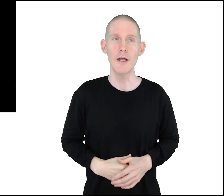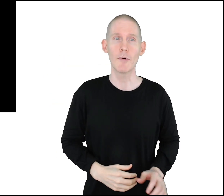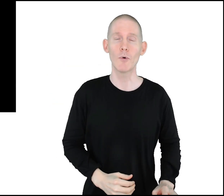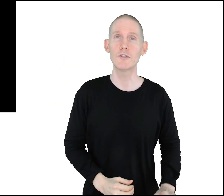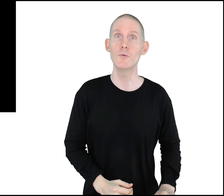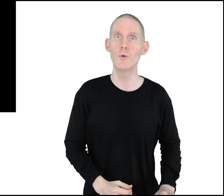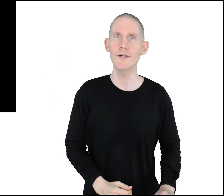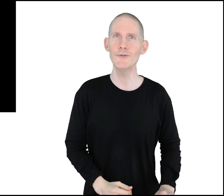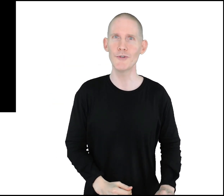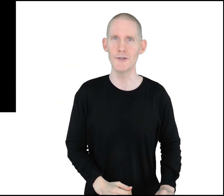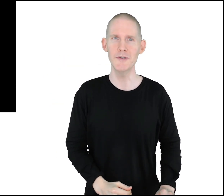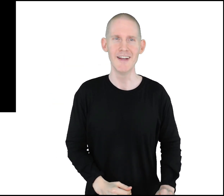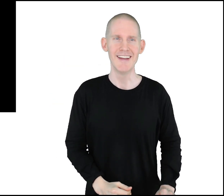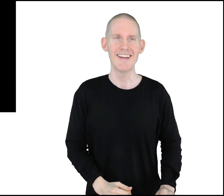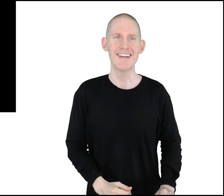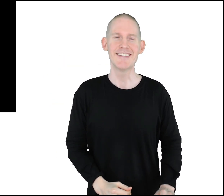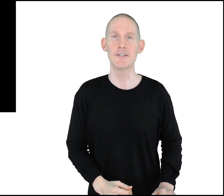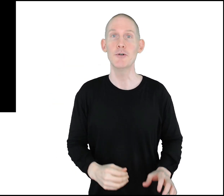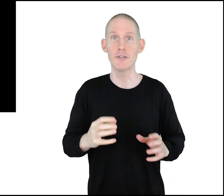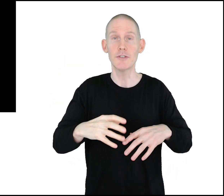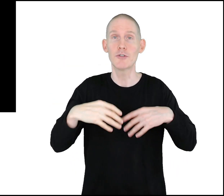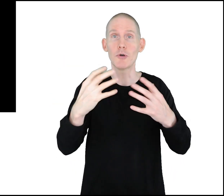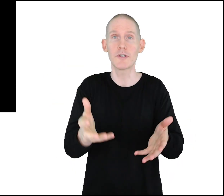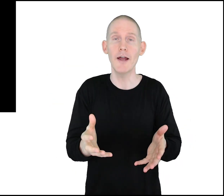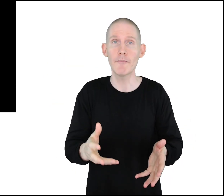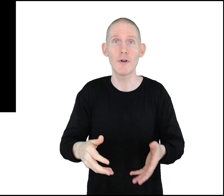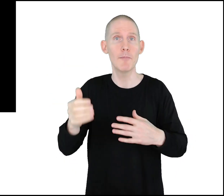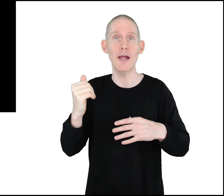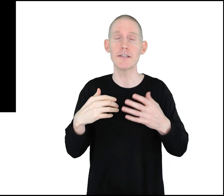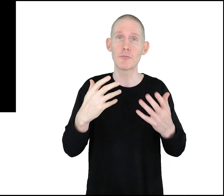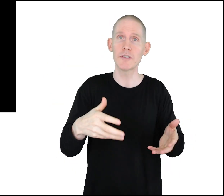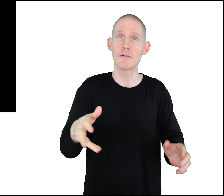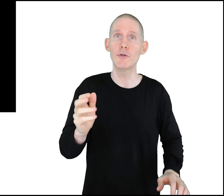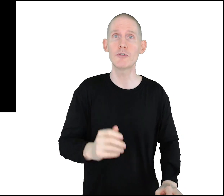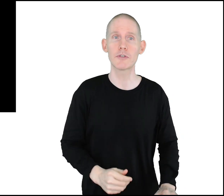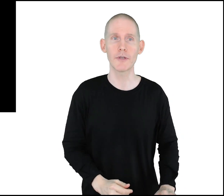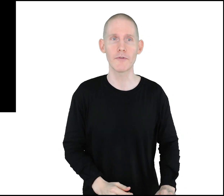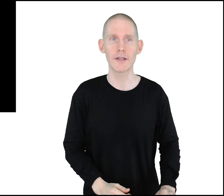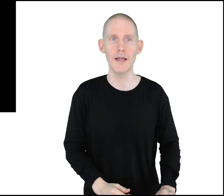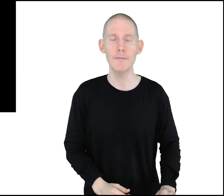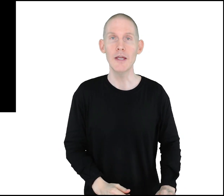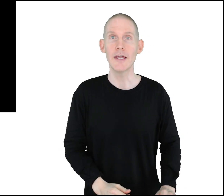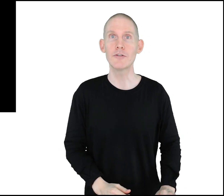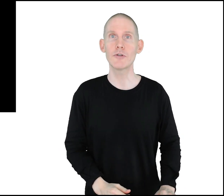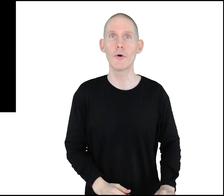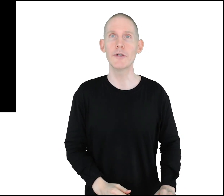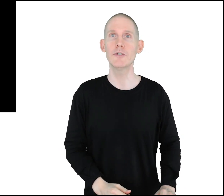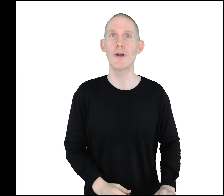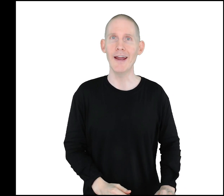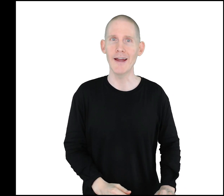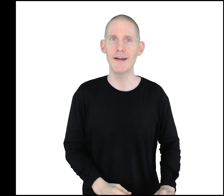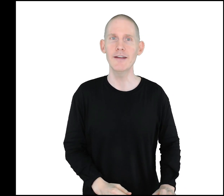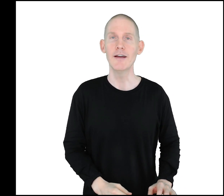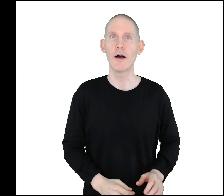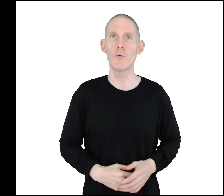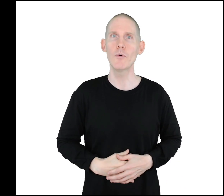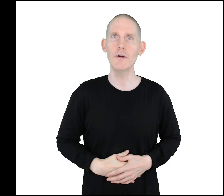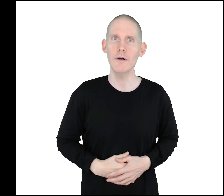But what you will do to show time frame, past, present, future, stuff like that, is you're going to add a